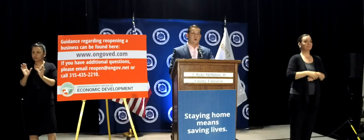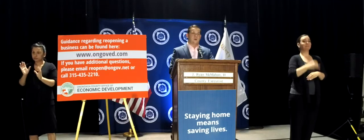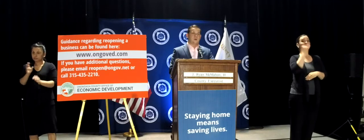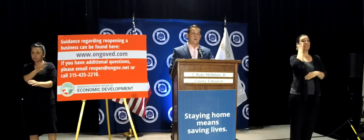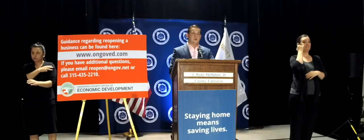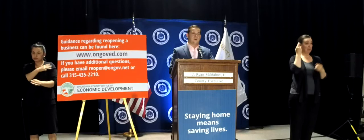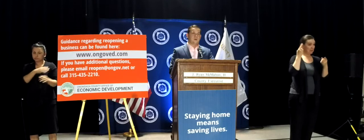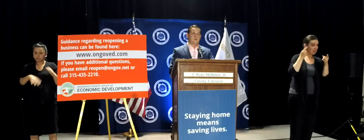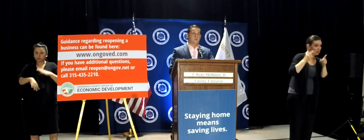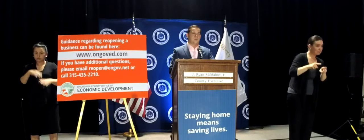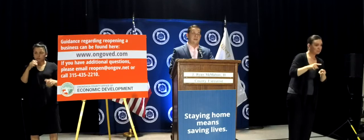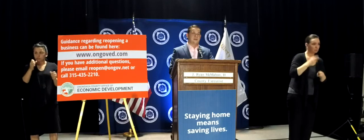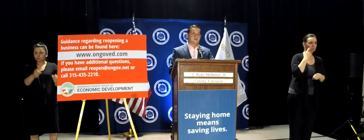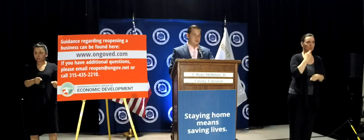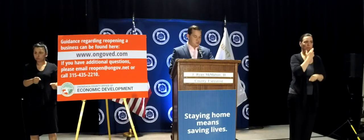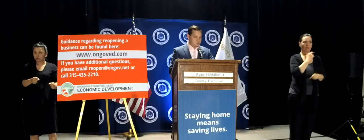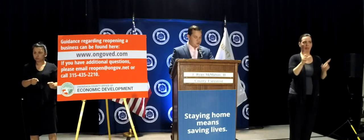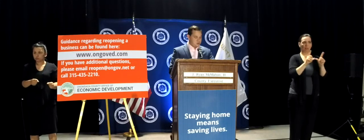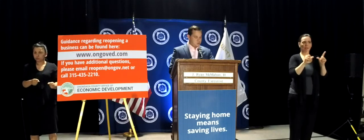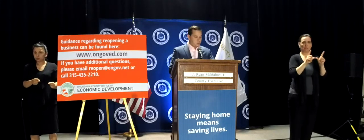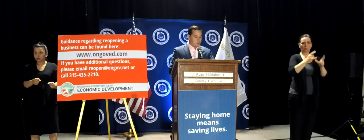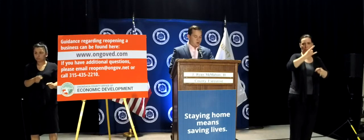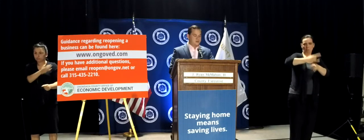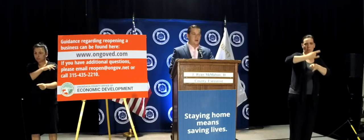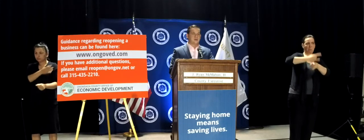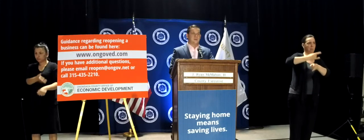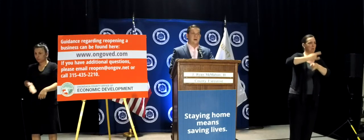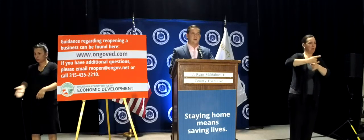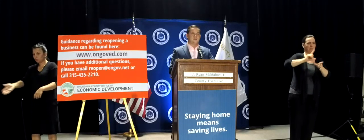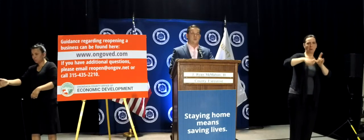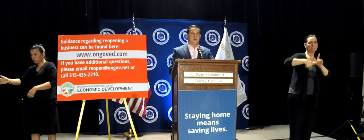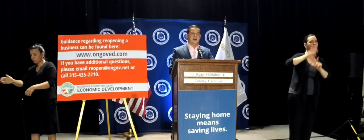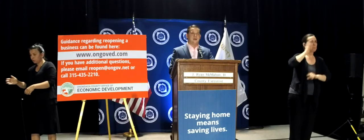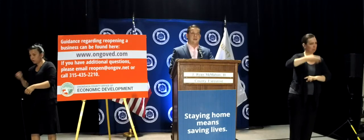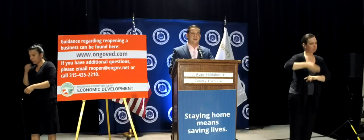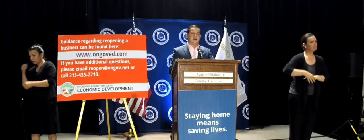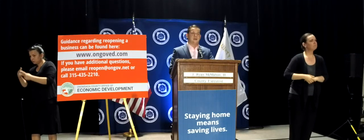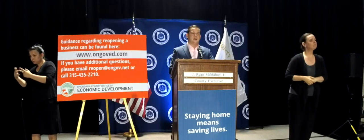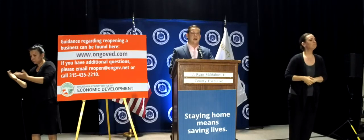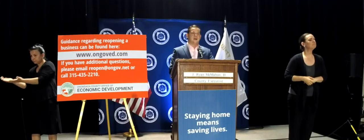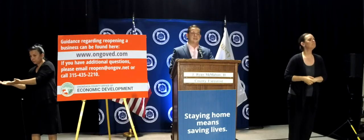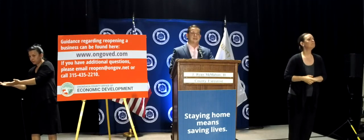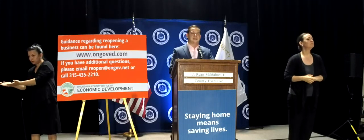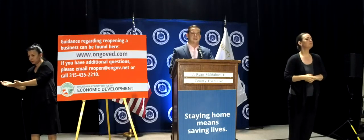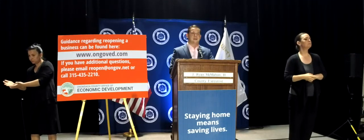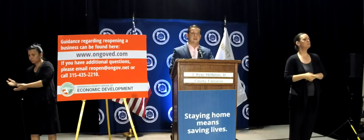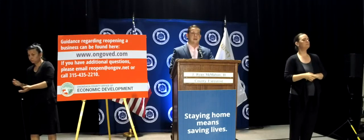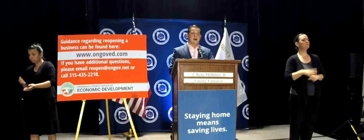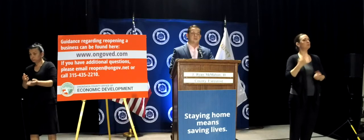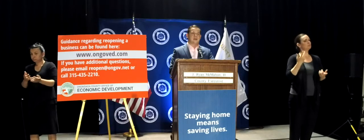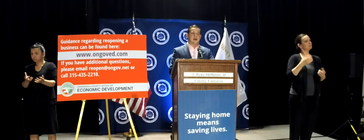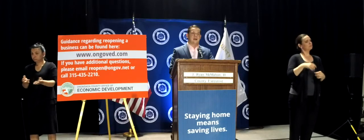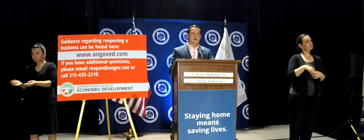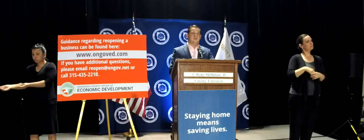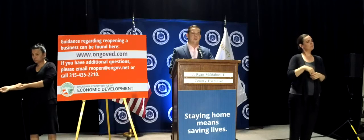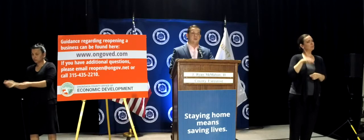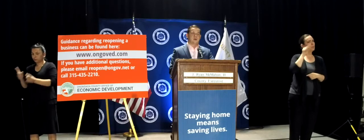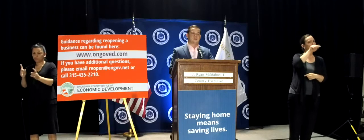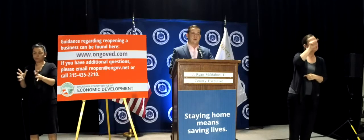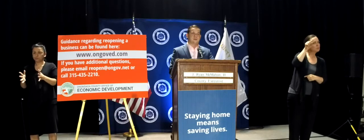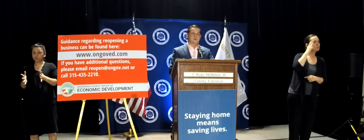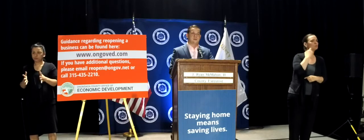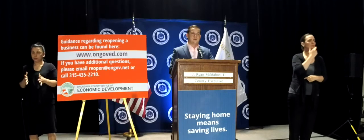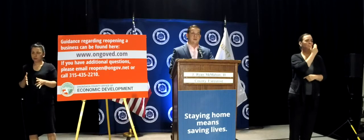New York will make that decision. What we are talking about is the reality that there are seating outside at